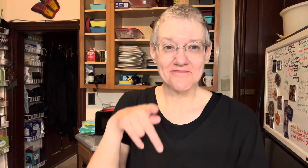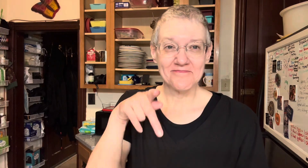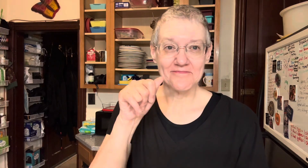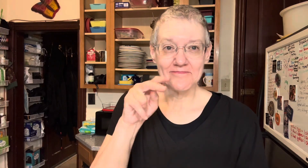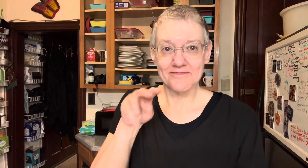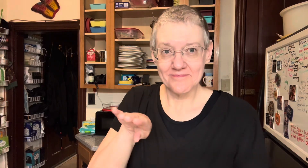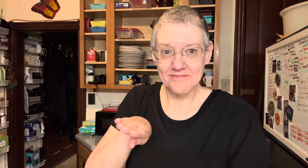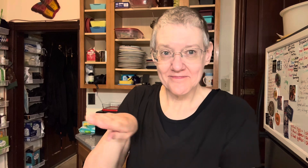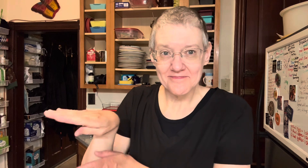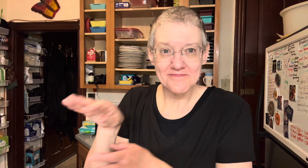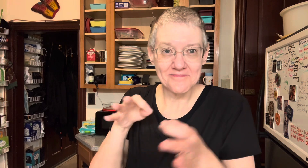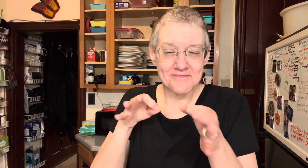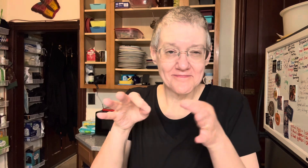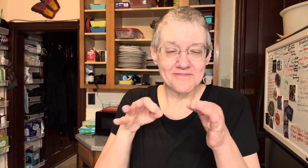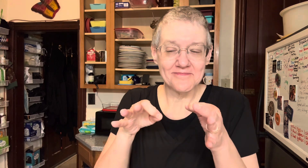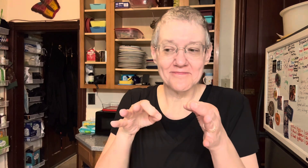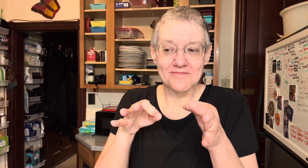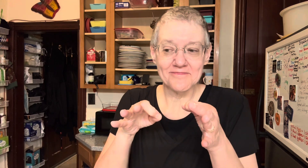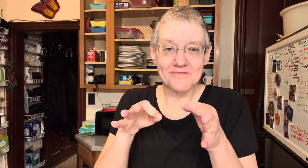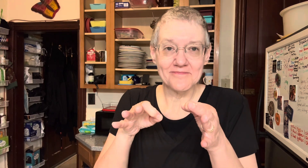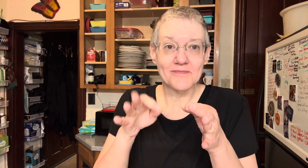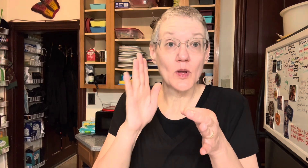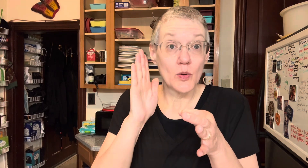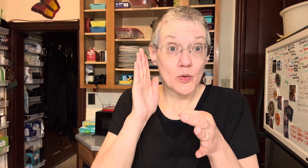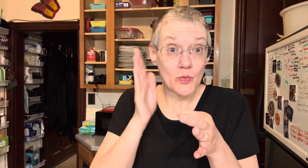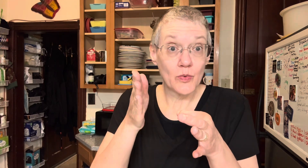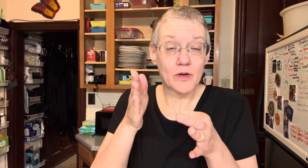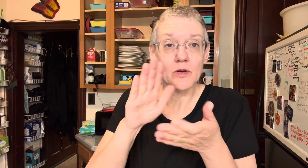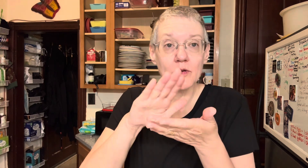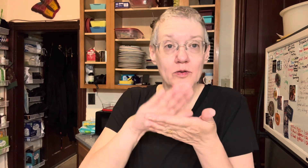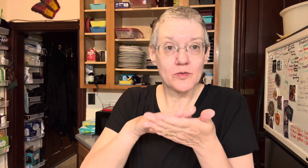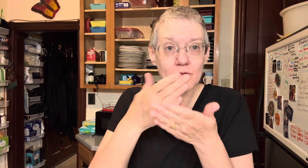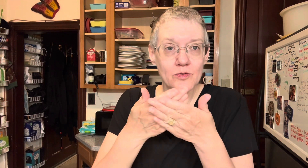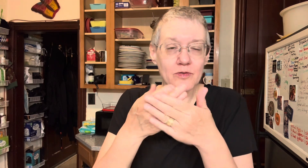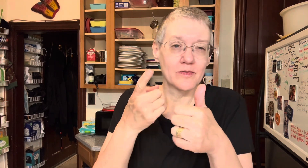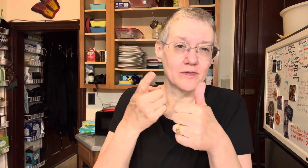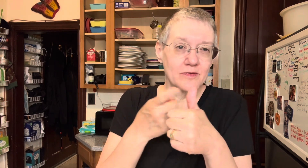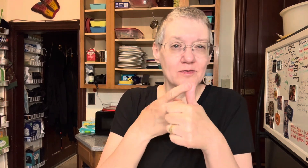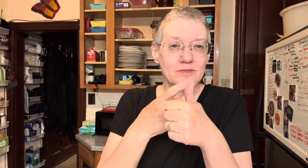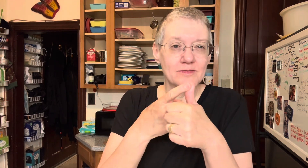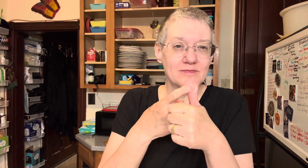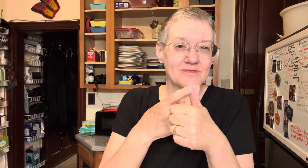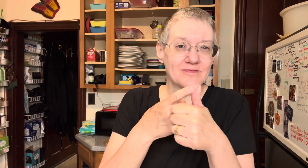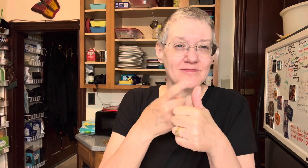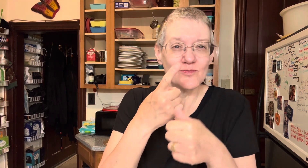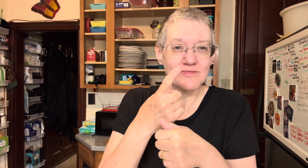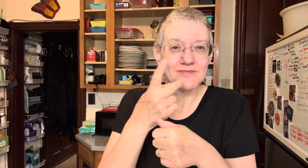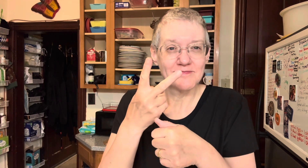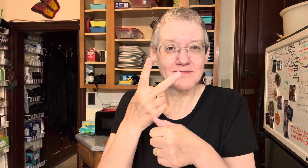Okay, I pushed the griddle aside so I can explain. The first few tortillas you cook, they're going to cook slower.